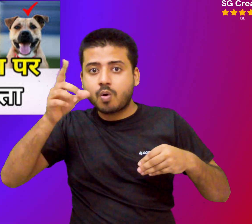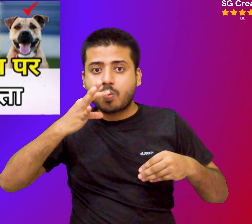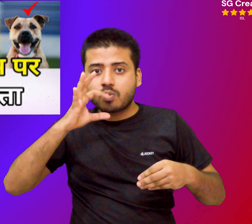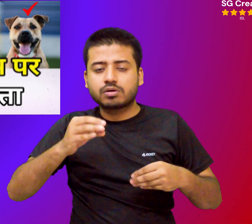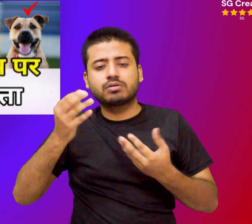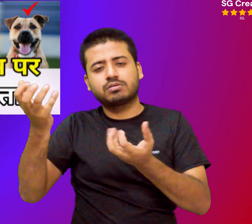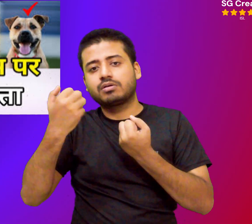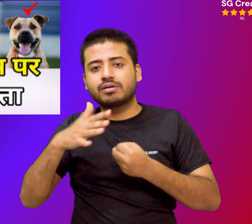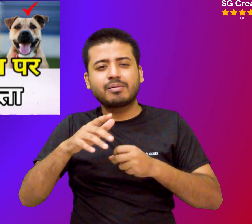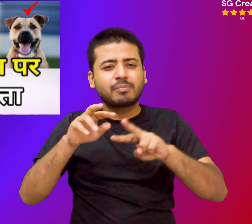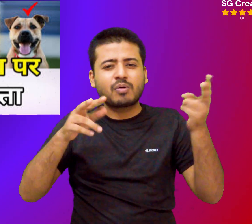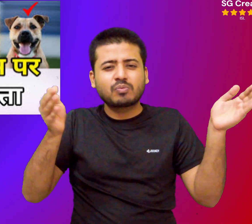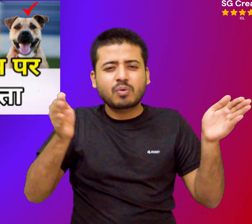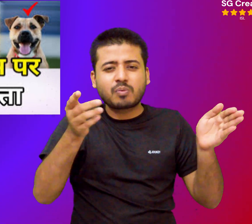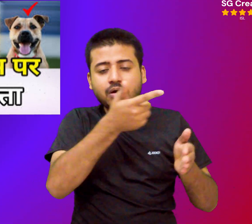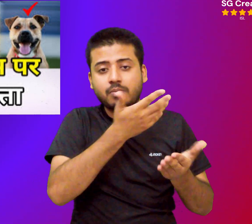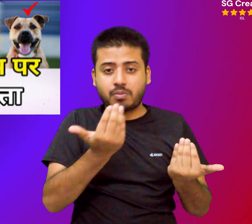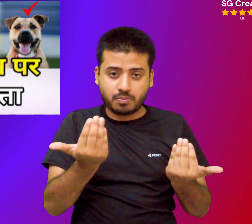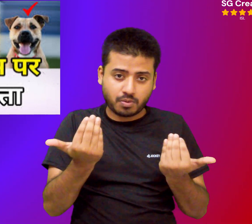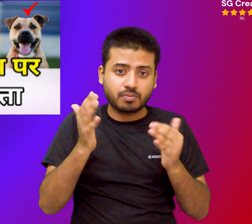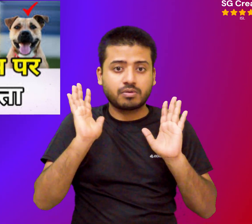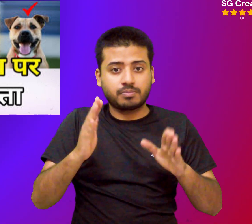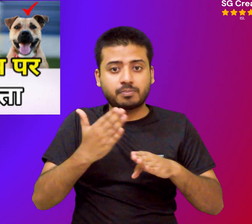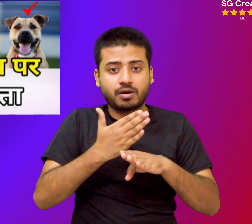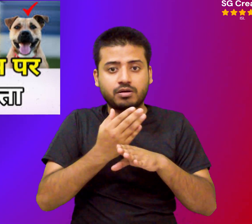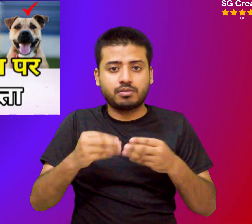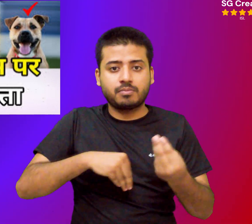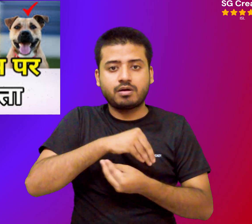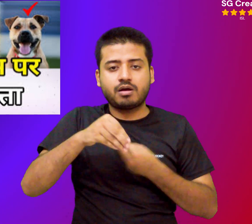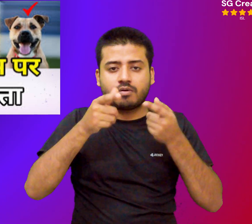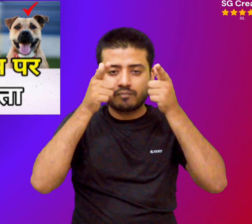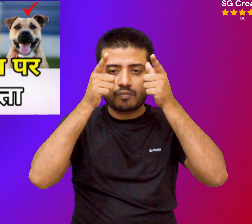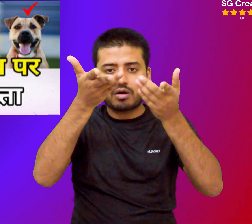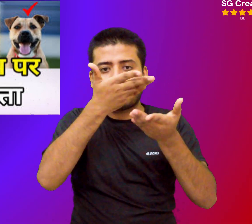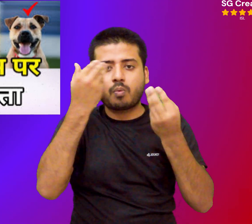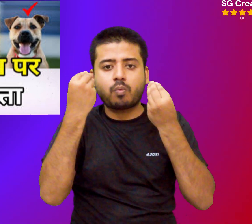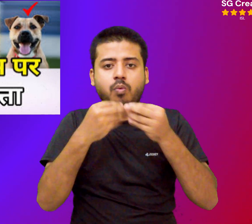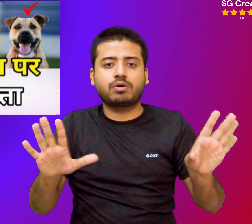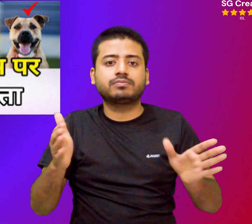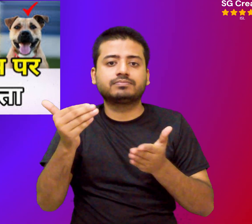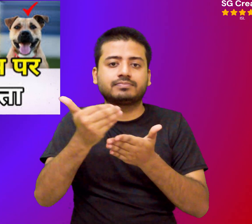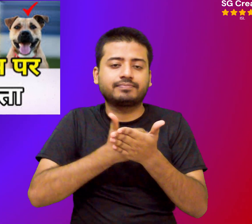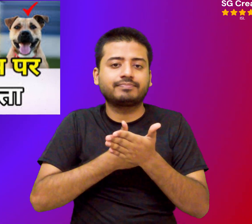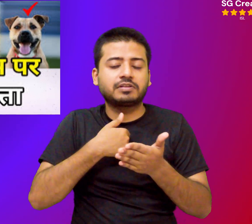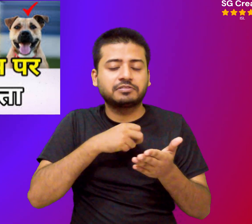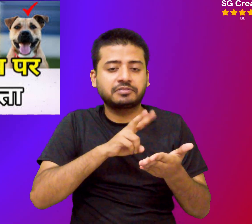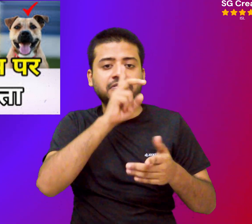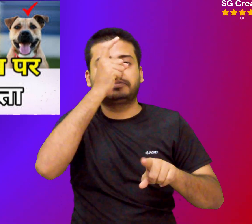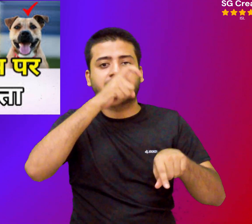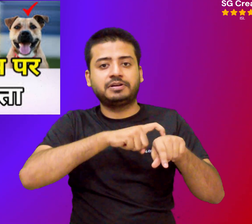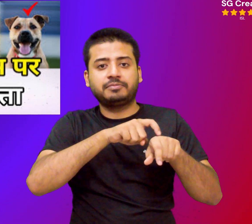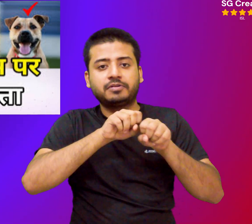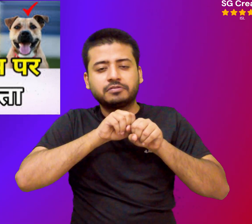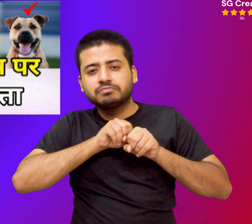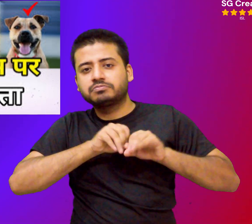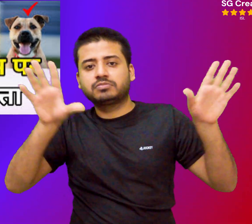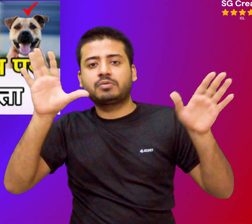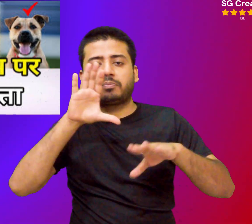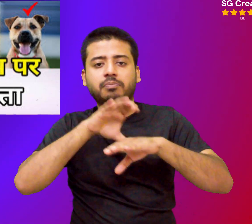ban affected the livelihoods of the petitioners. The court also noted that selling and eating dog meat is an accepted norm and